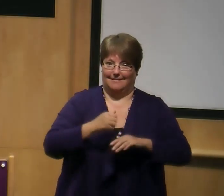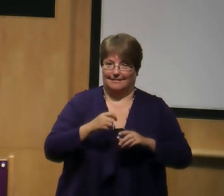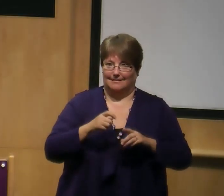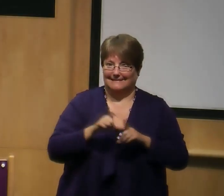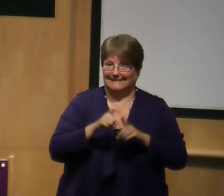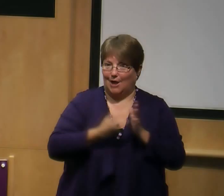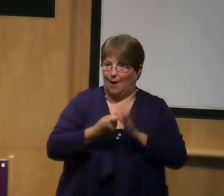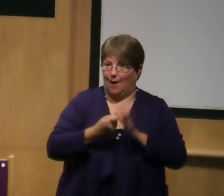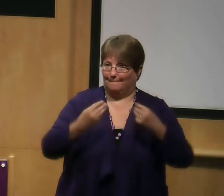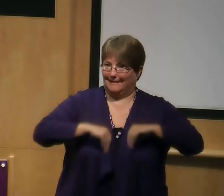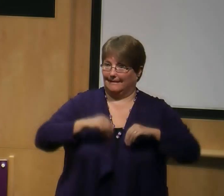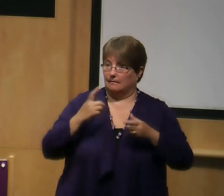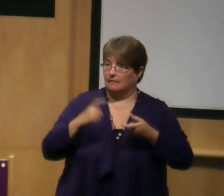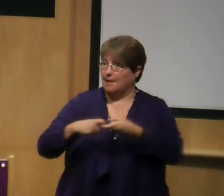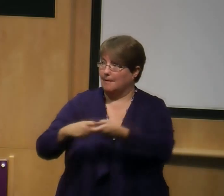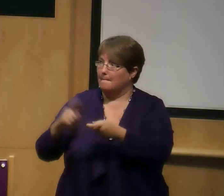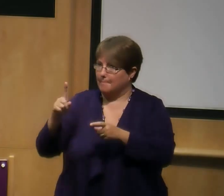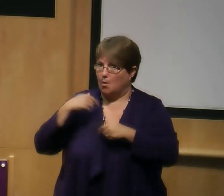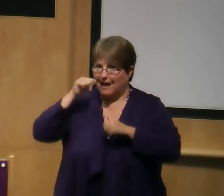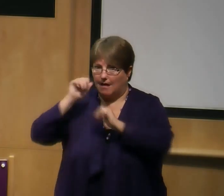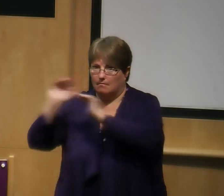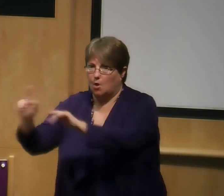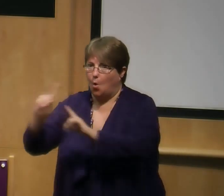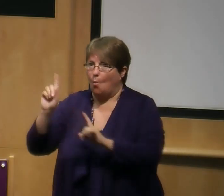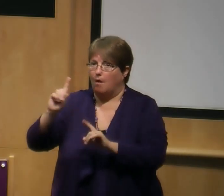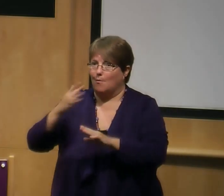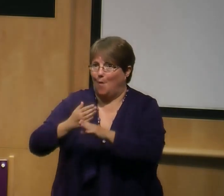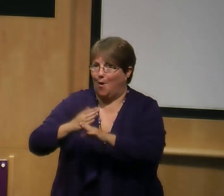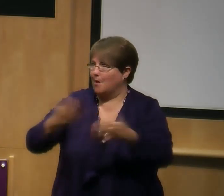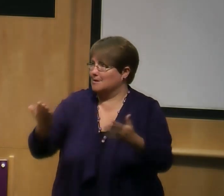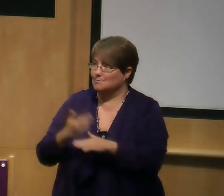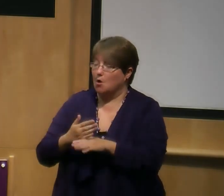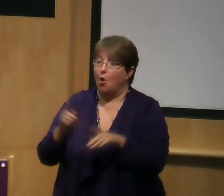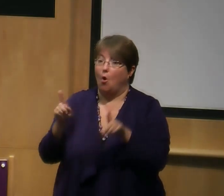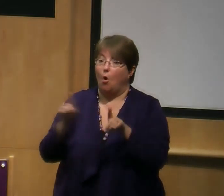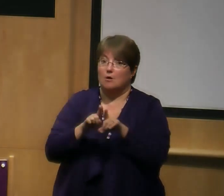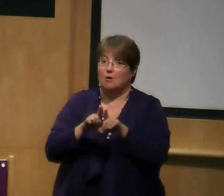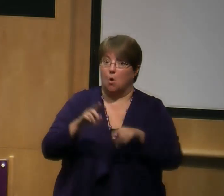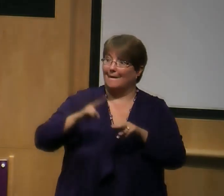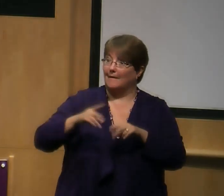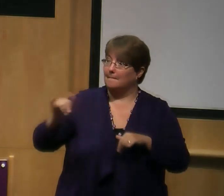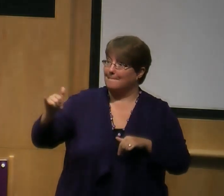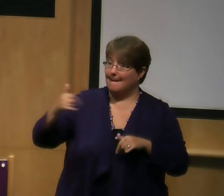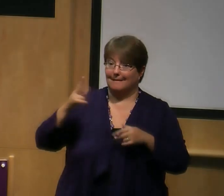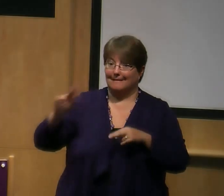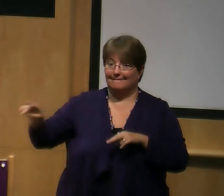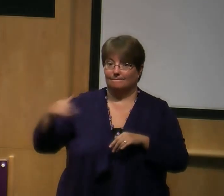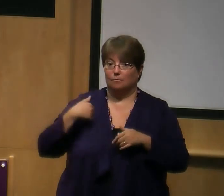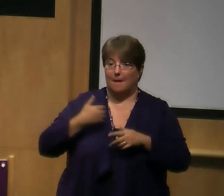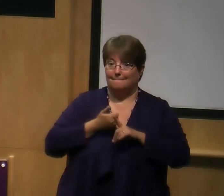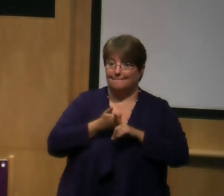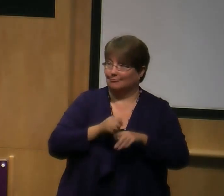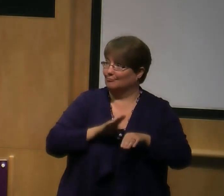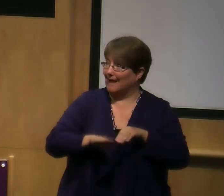BDA we set the project up, but we will be working in partnership with other organisations. So, part of the program covers what works, what doesn't work.